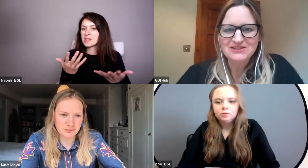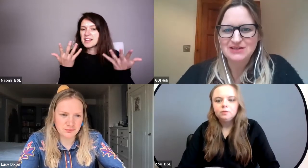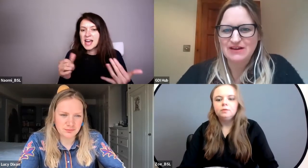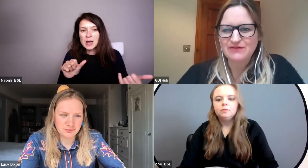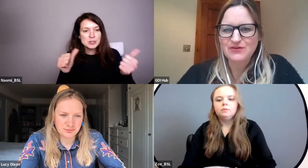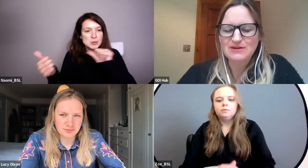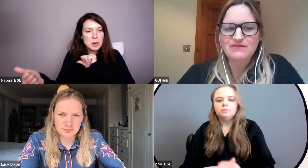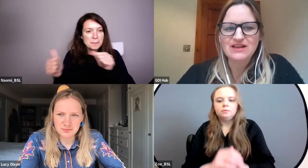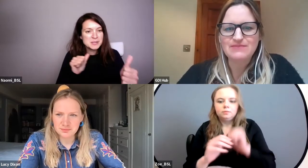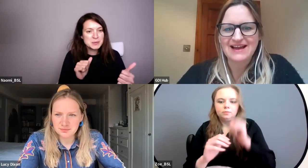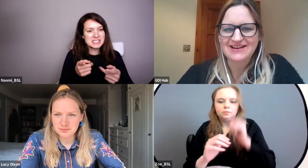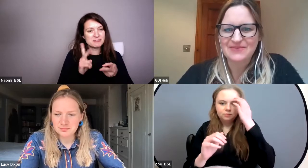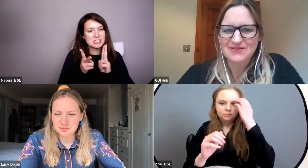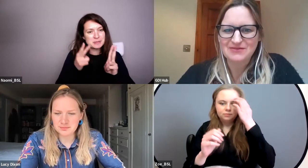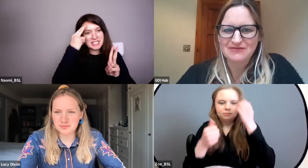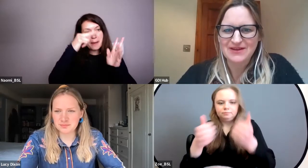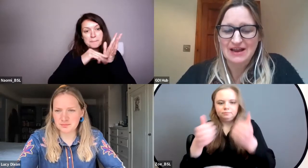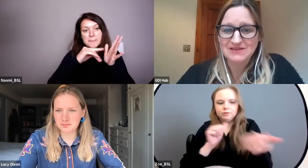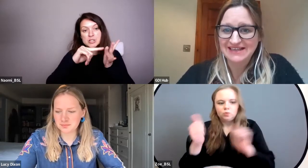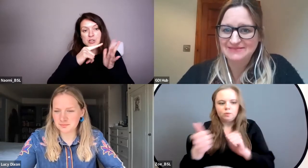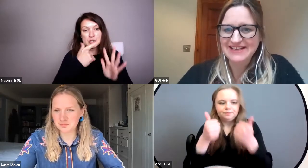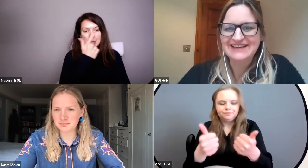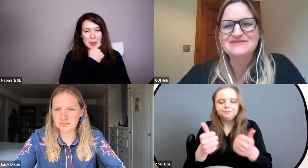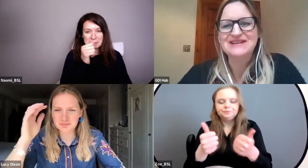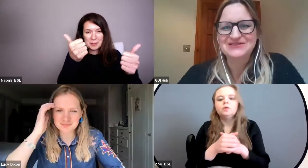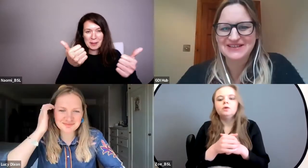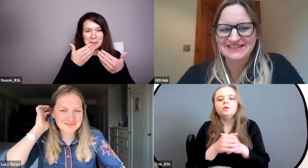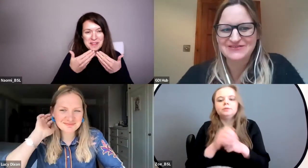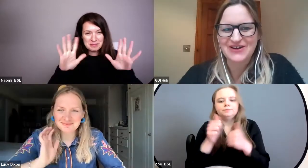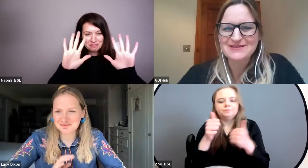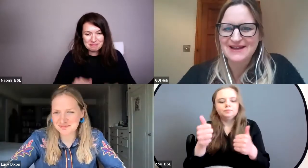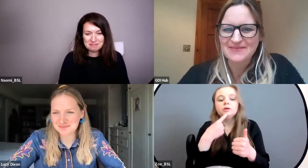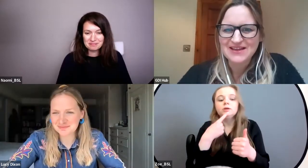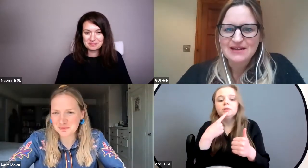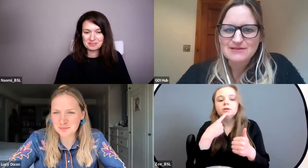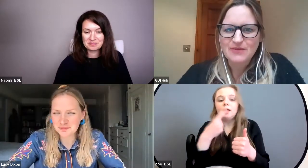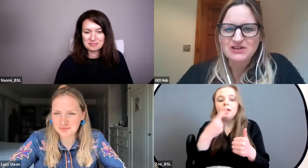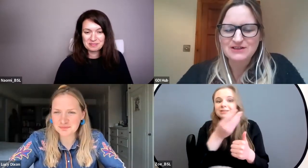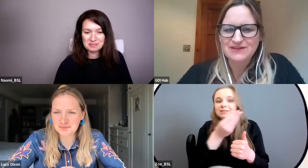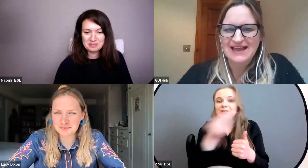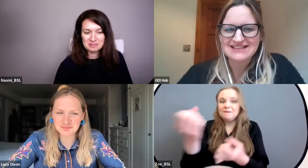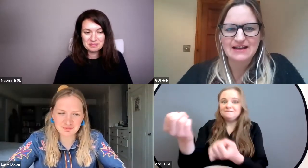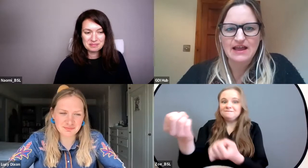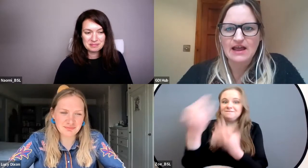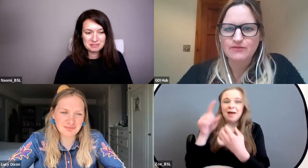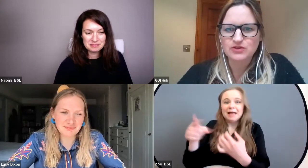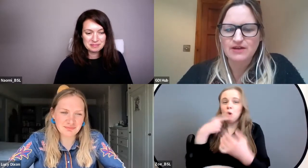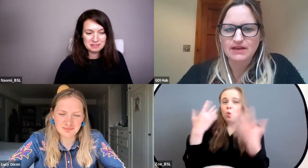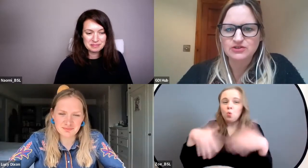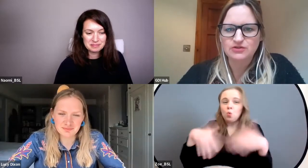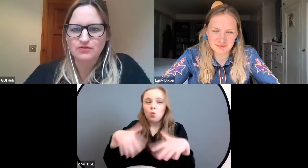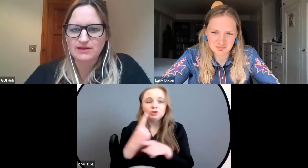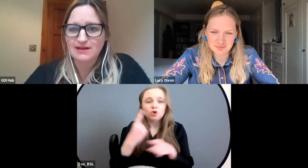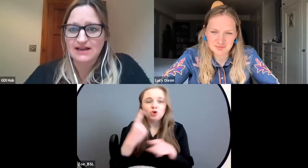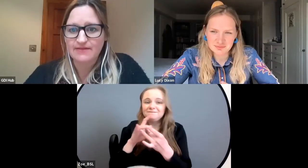send the apologies. We've had a few bits of feedback that we've been, and particularly me, have been talking too fast. So apologies for that, and we'll try and